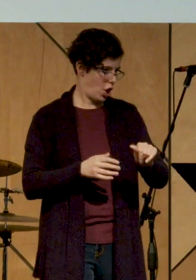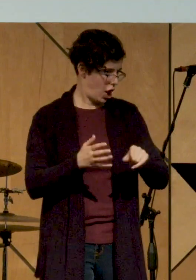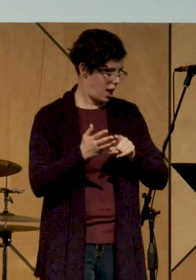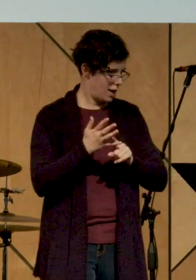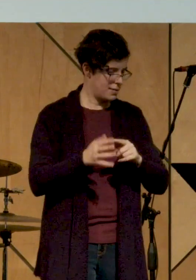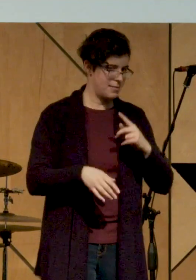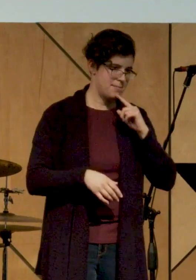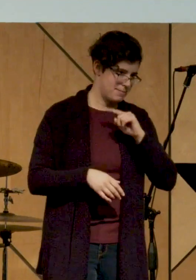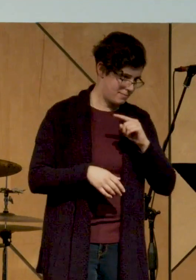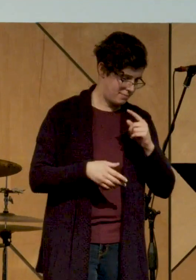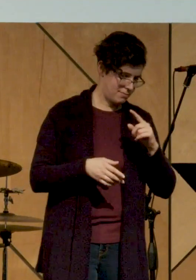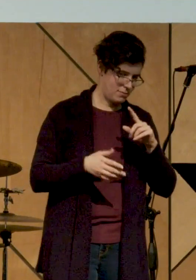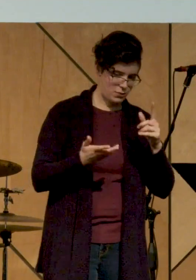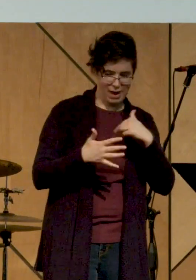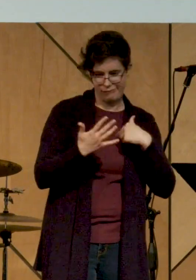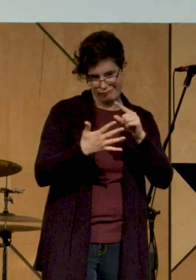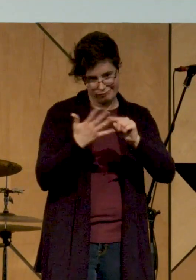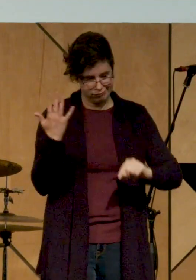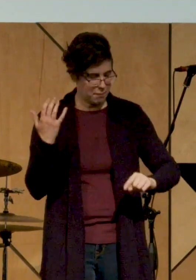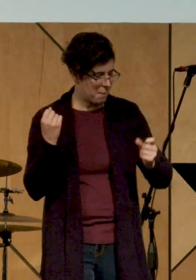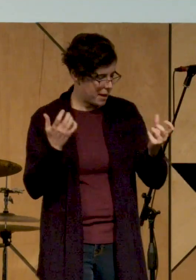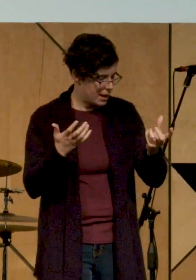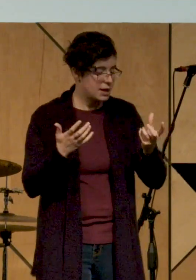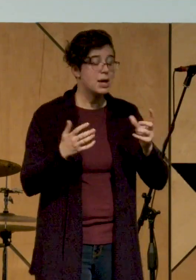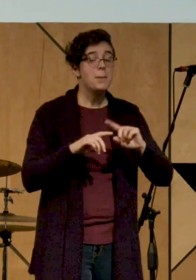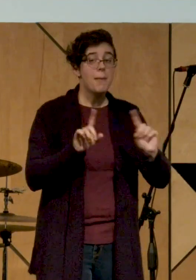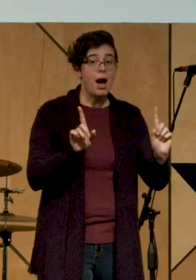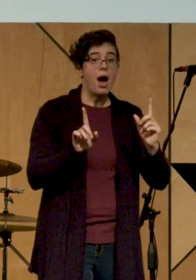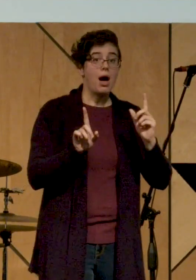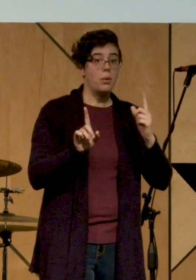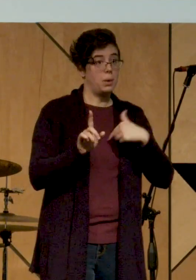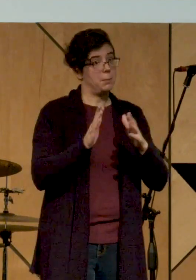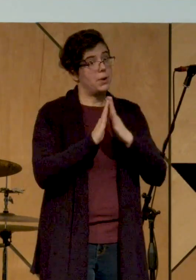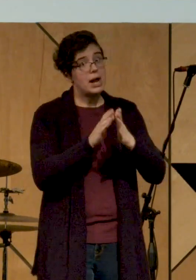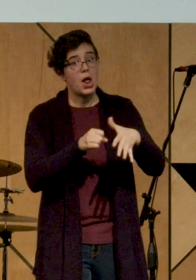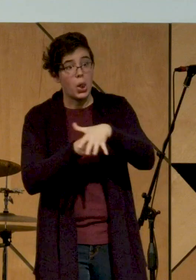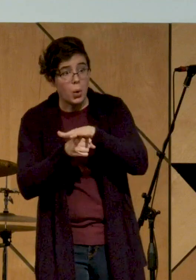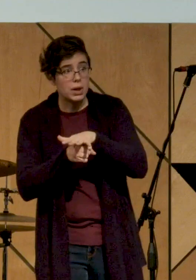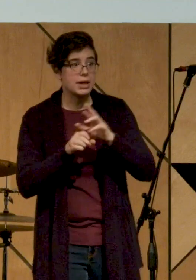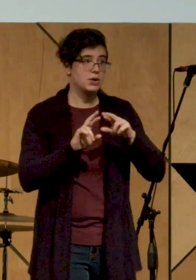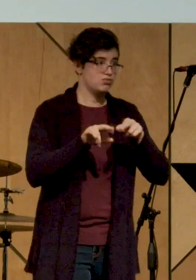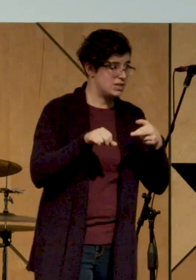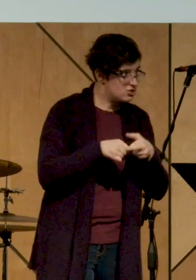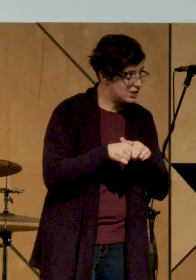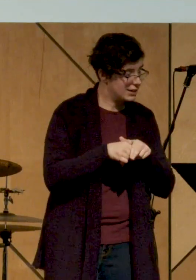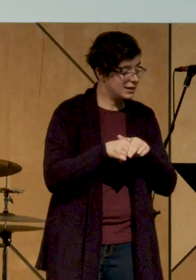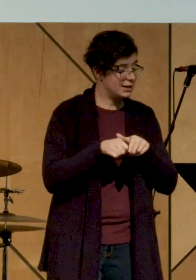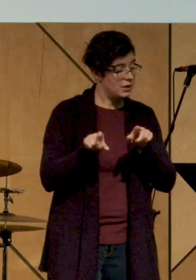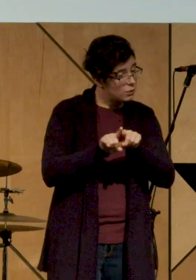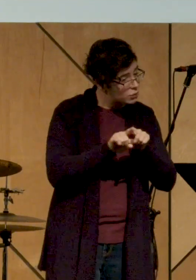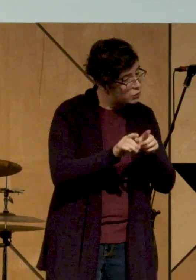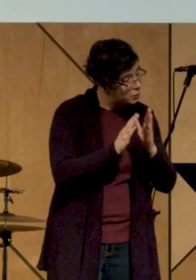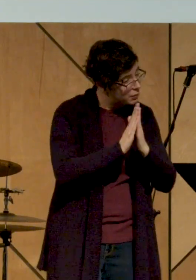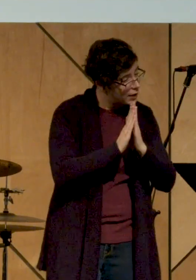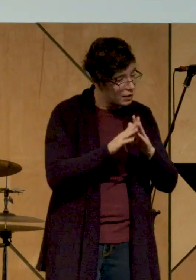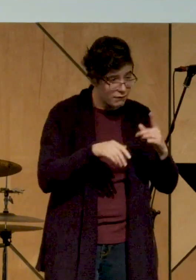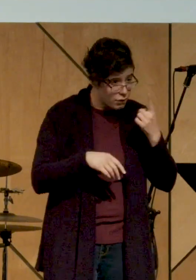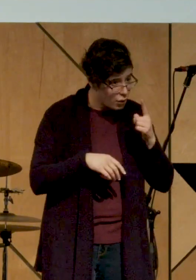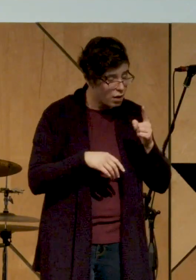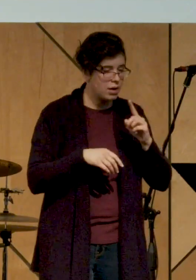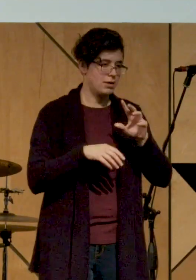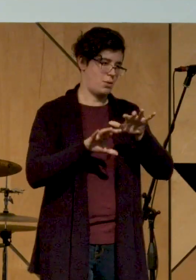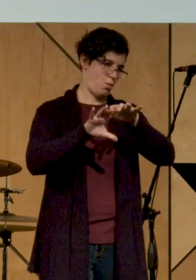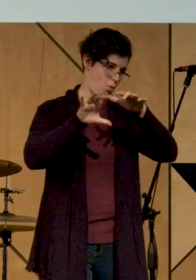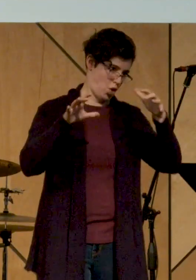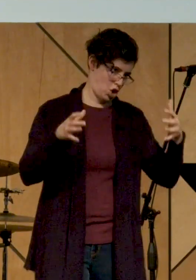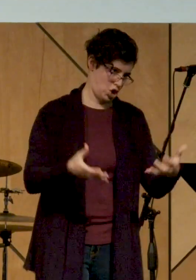Columbia, Sioux Falls, all right? We want to pray locally. We want to pray regionally. And we want to pray